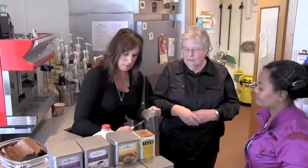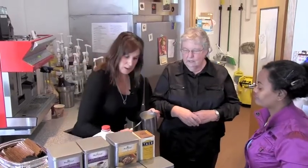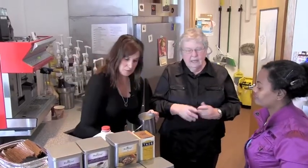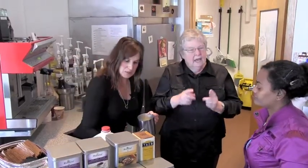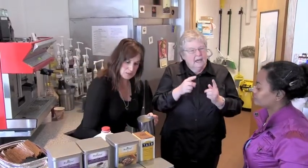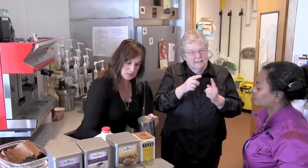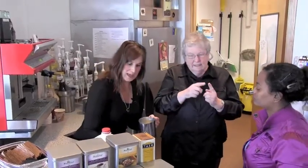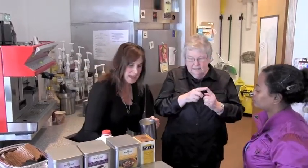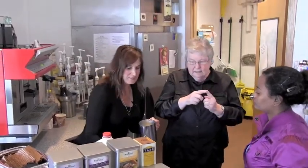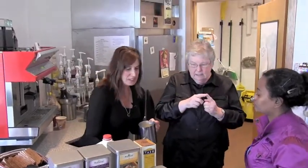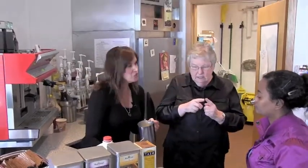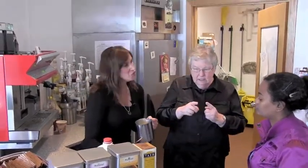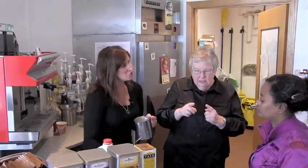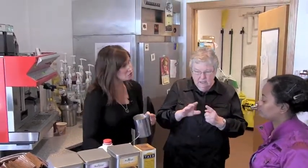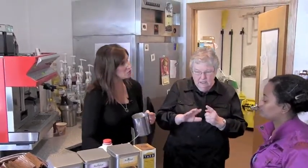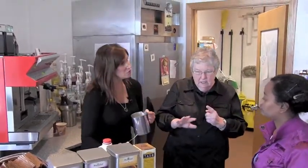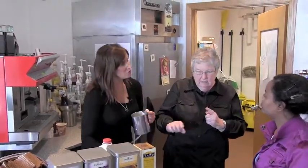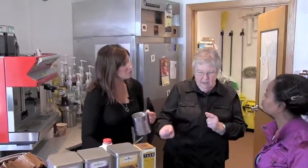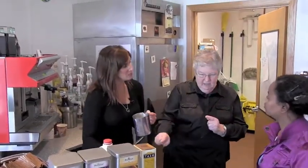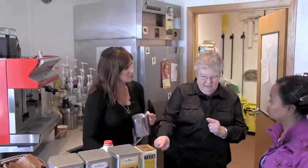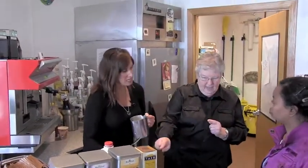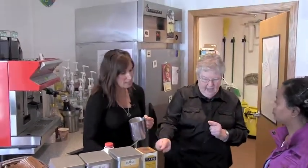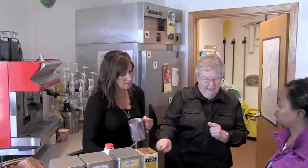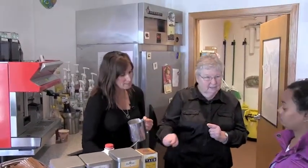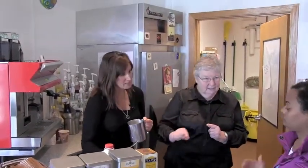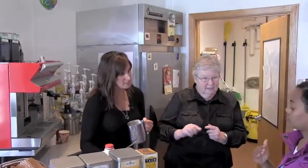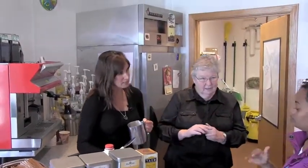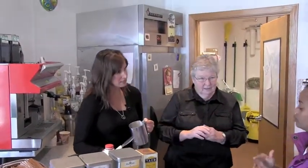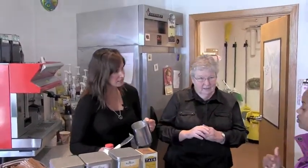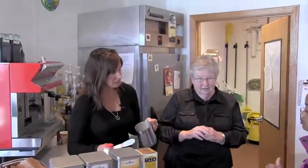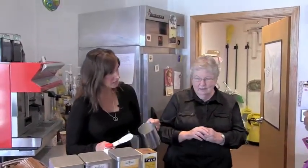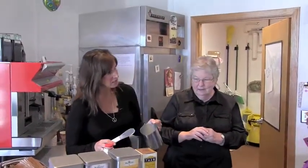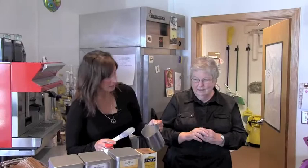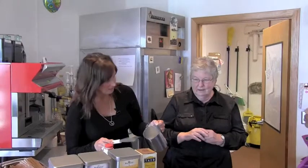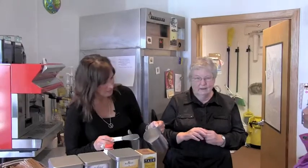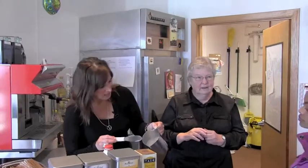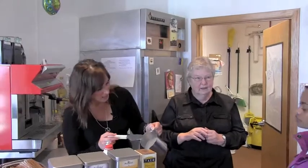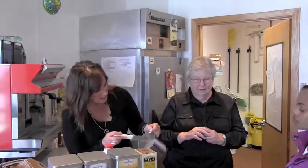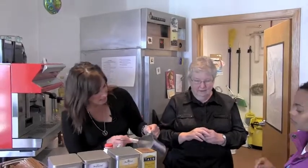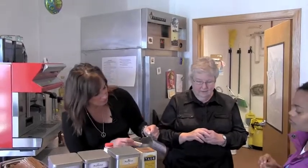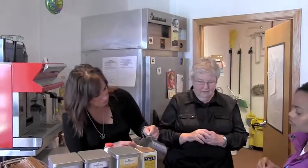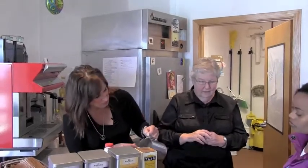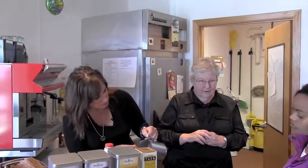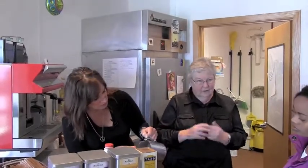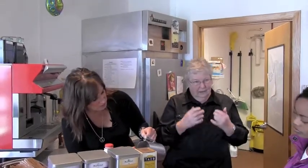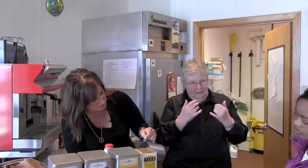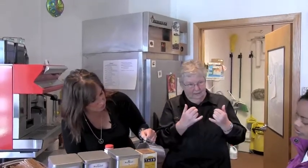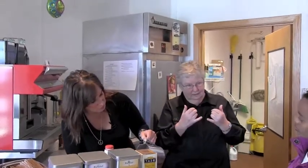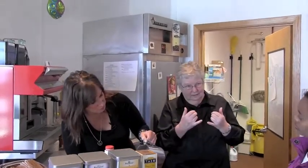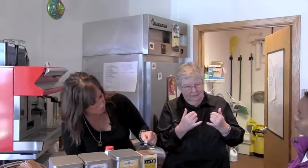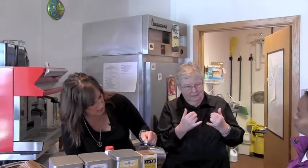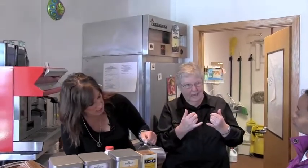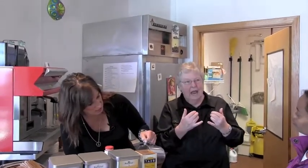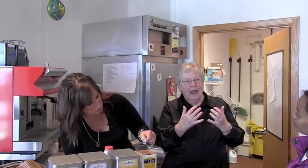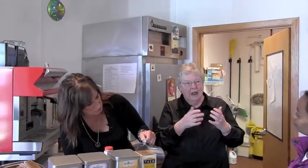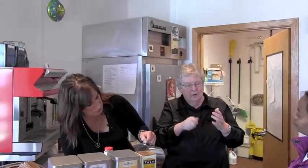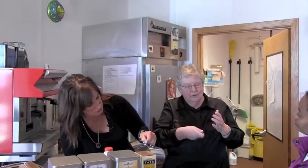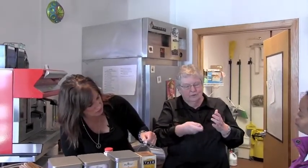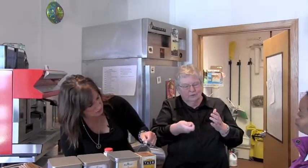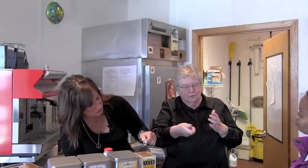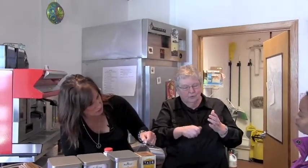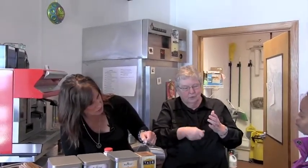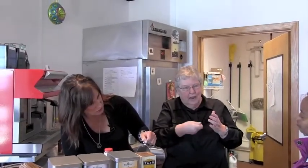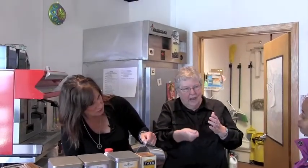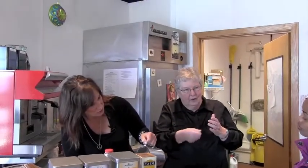until you get about half an inch from the top. Yep. And then you can spoon